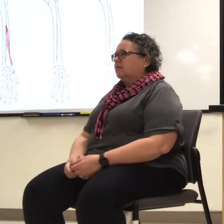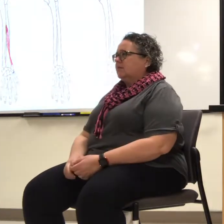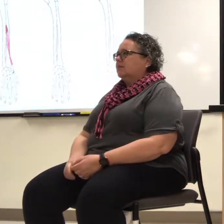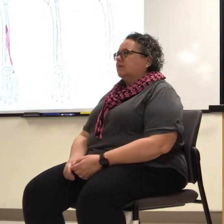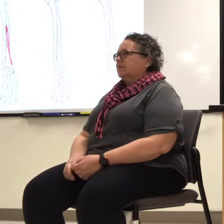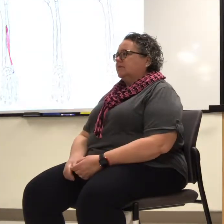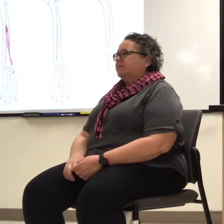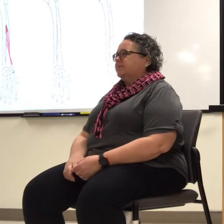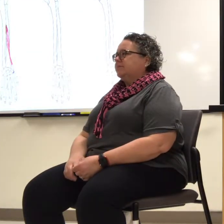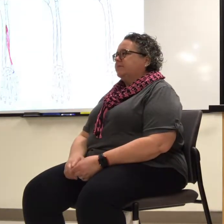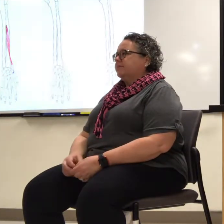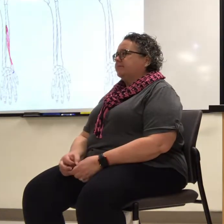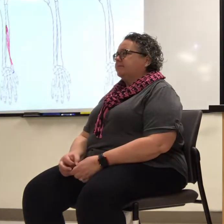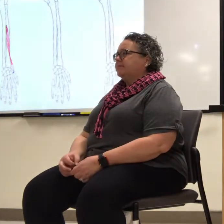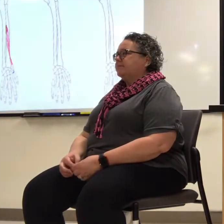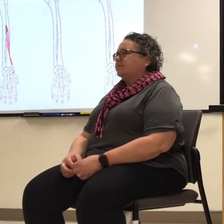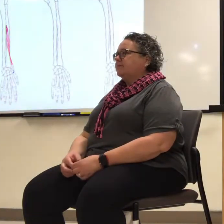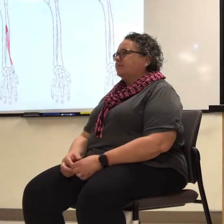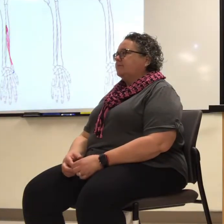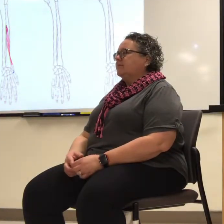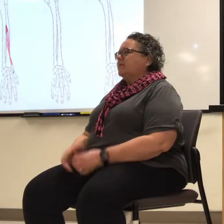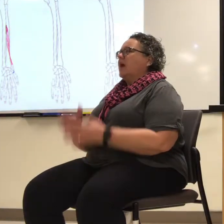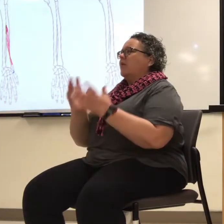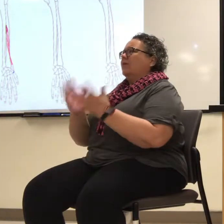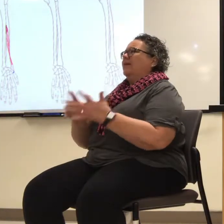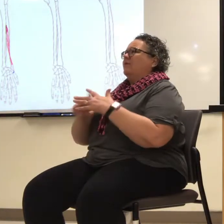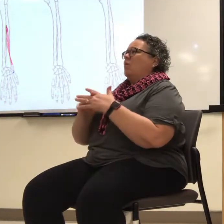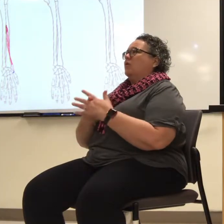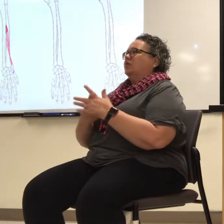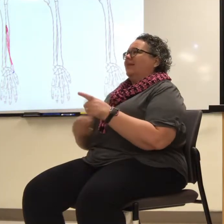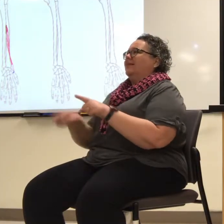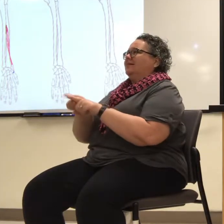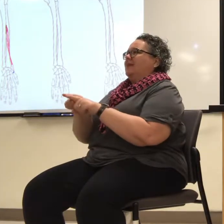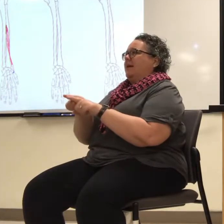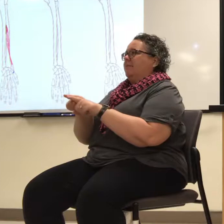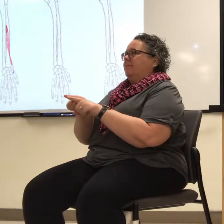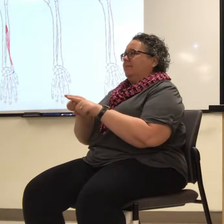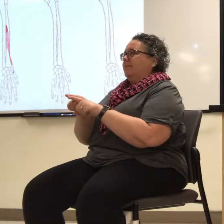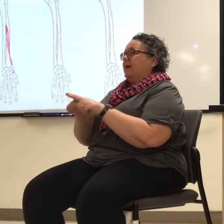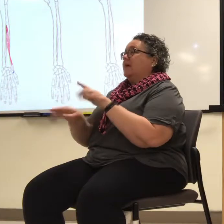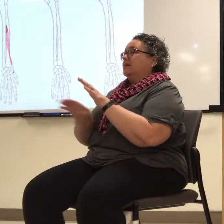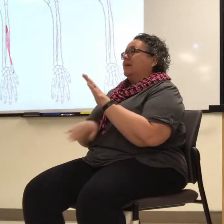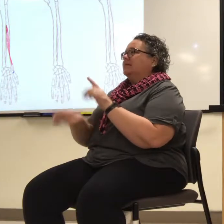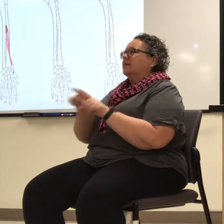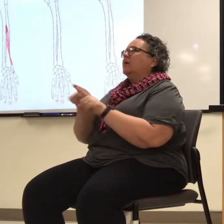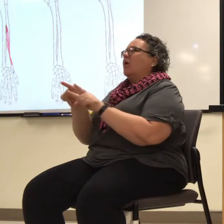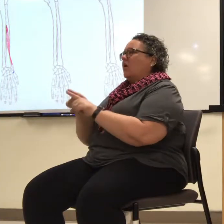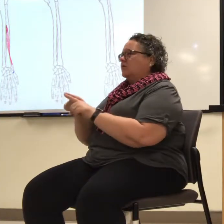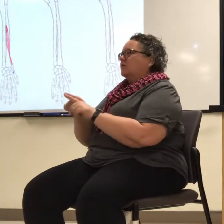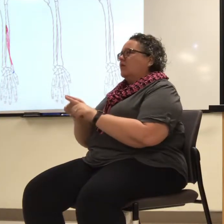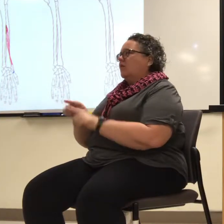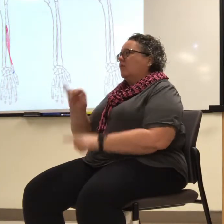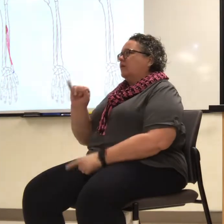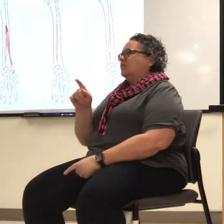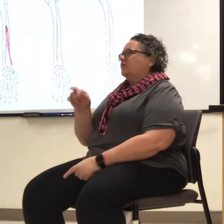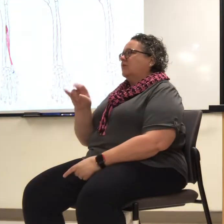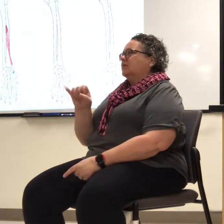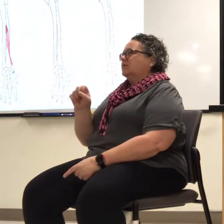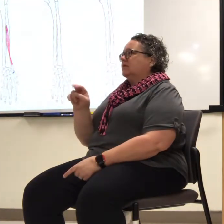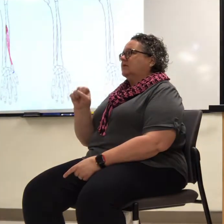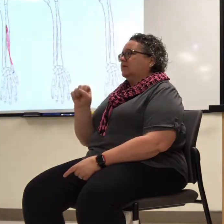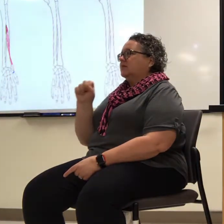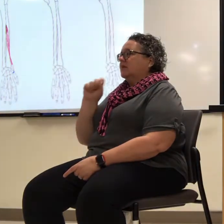Extends pollicis. I'll leave the origin the same. It's basically also interosseous membrane, maybe a little